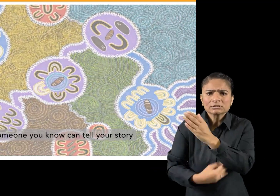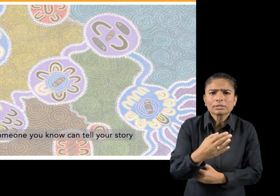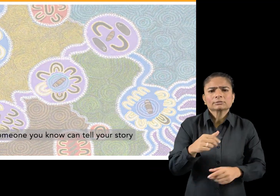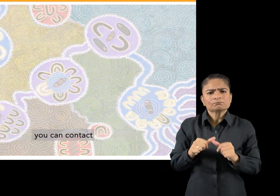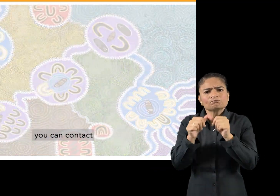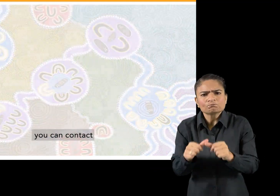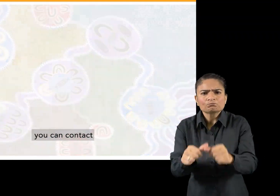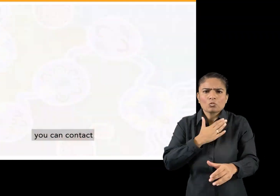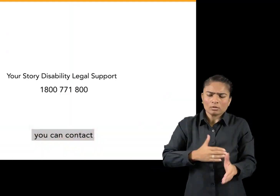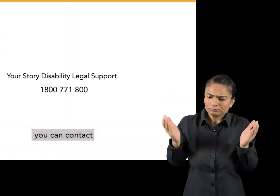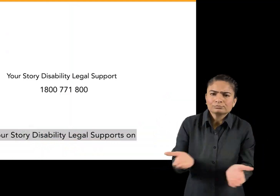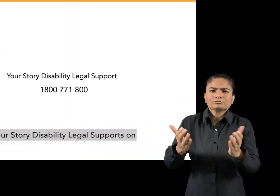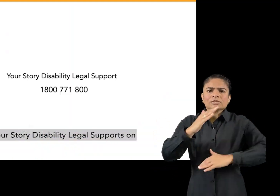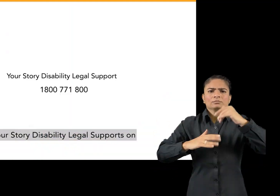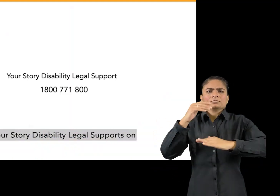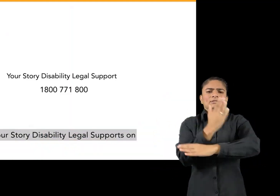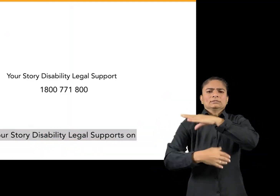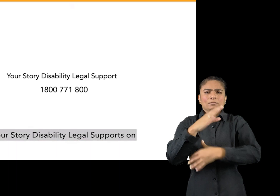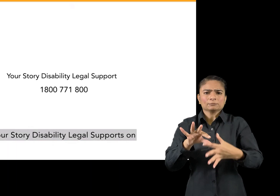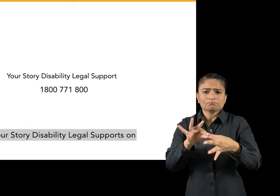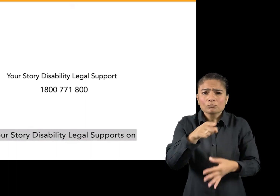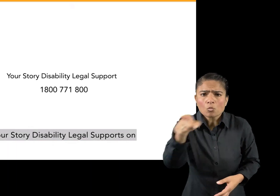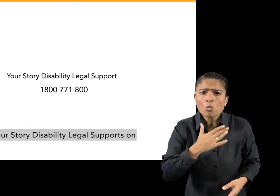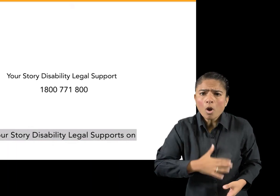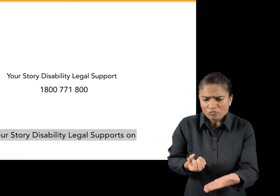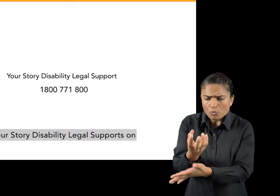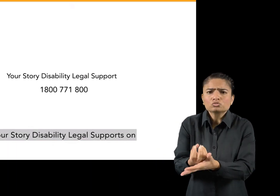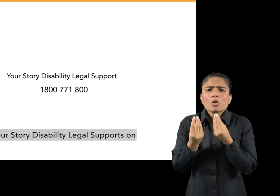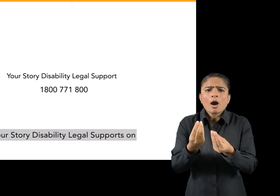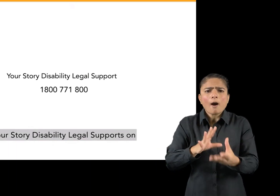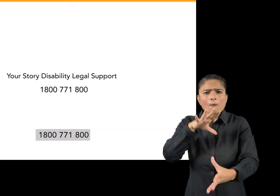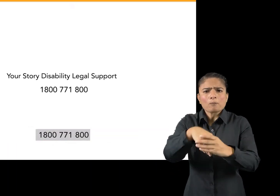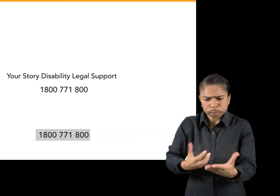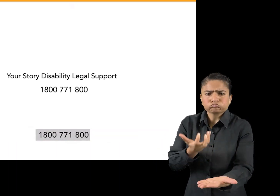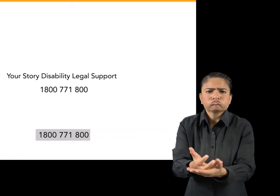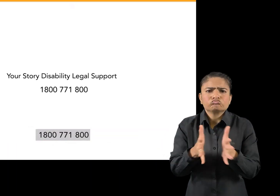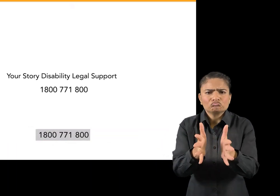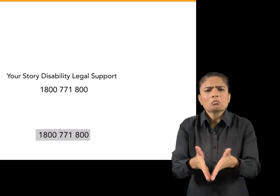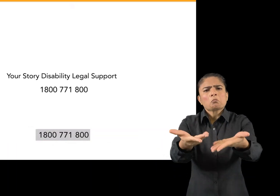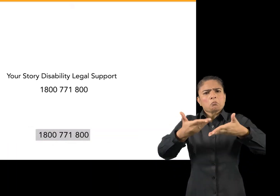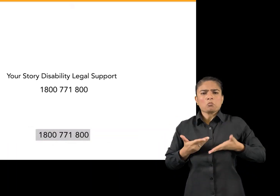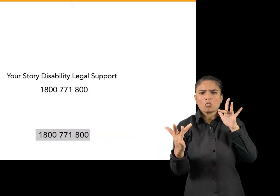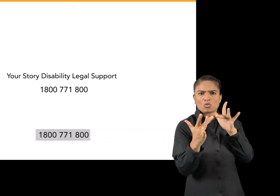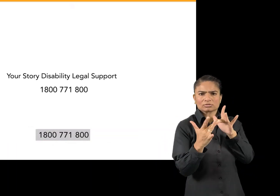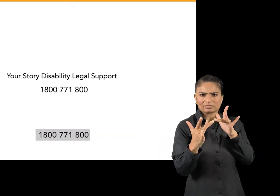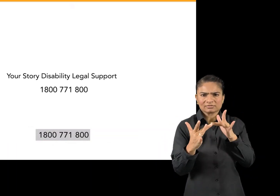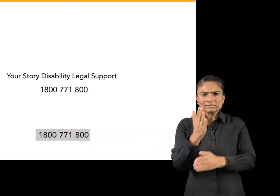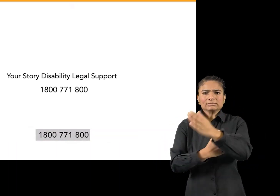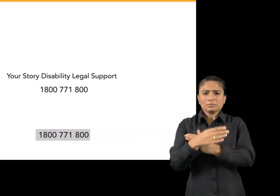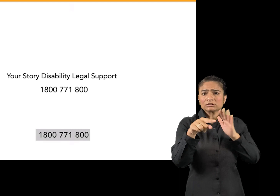your story, you can contact Your Story Disability Legal Supports on 1800